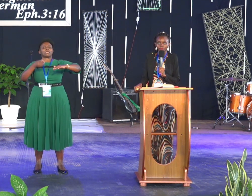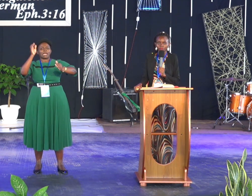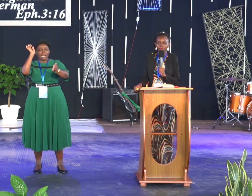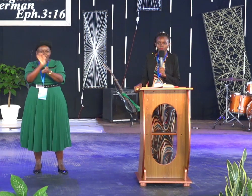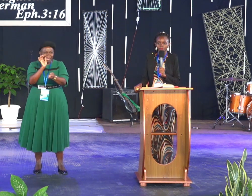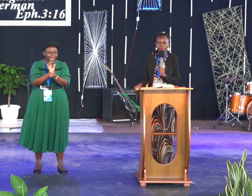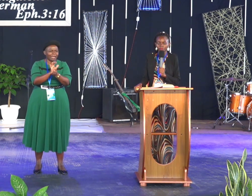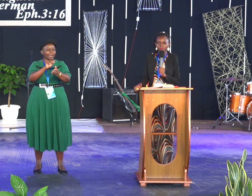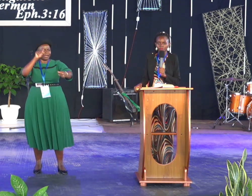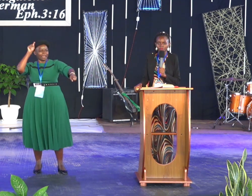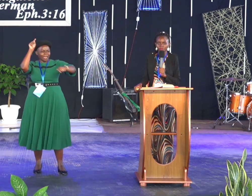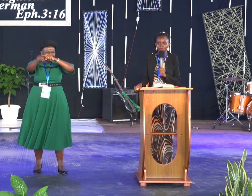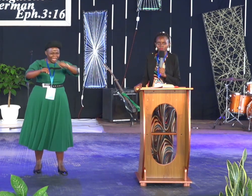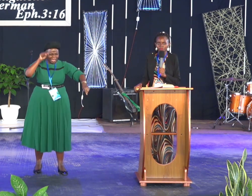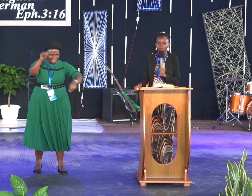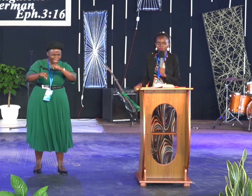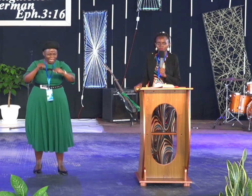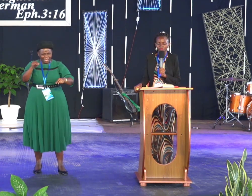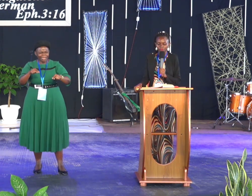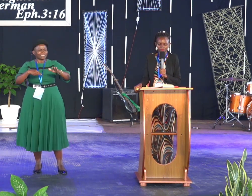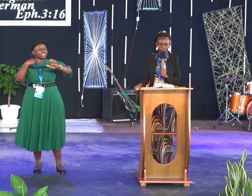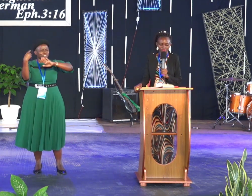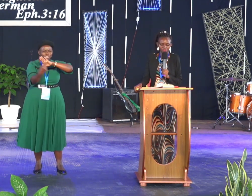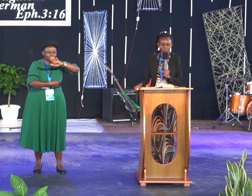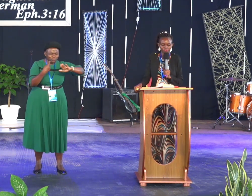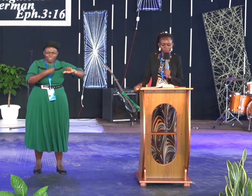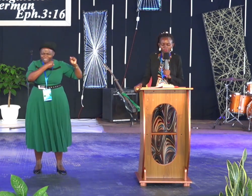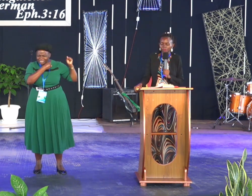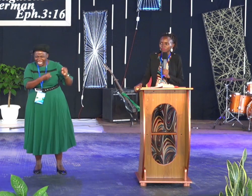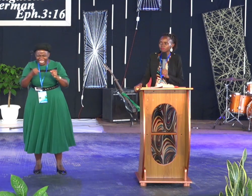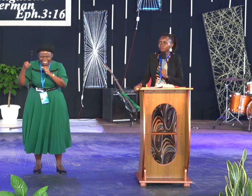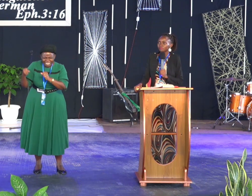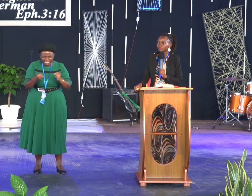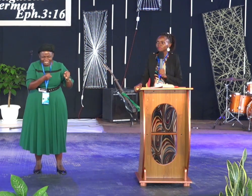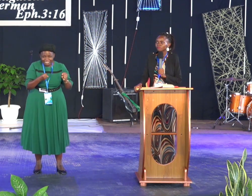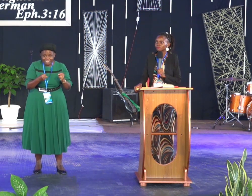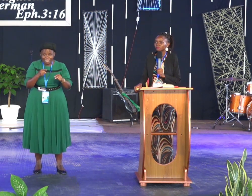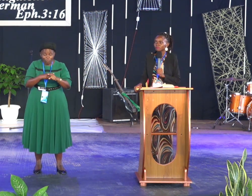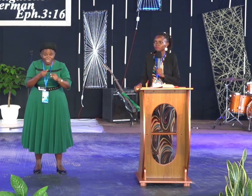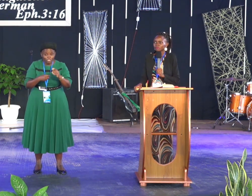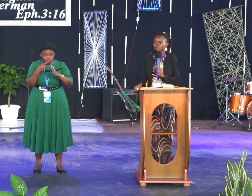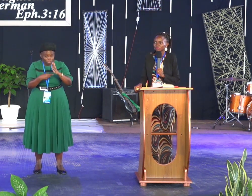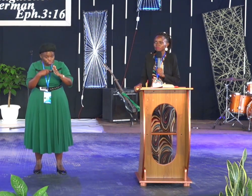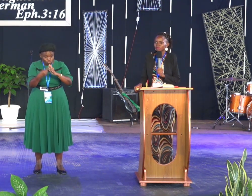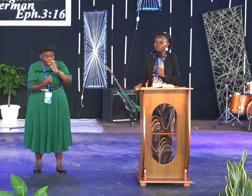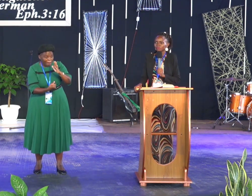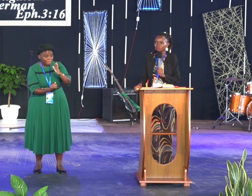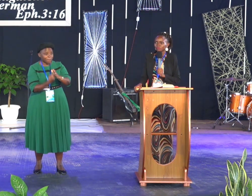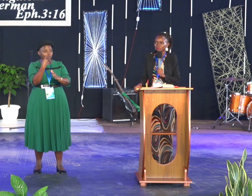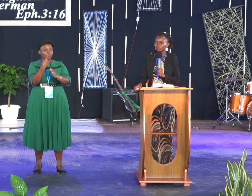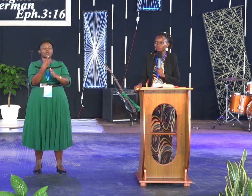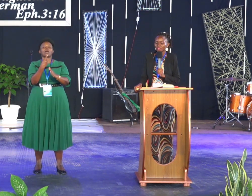Okuyiganyizibwa n'okubonaabona n'embeera ezitakkirizika enzibu bwe zijja ze tuli ziba zizo tuteekateeka okubeera ab'amaanyi